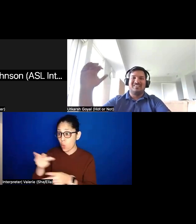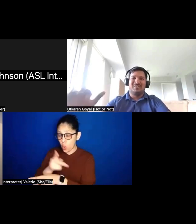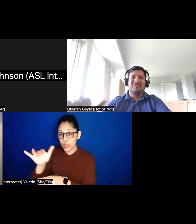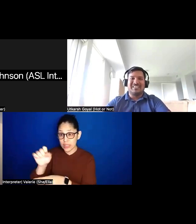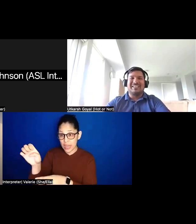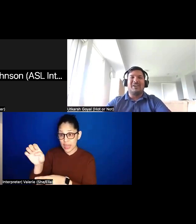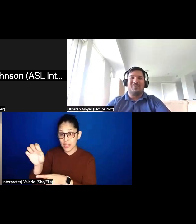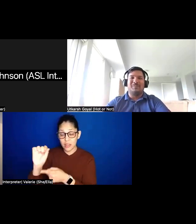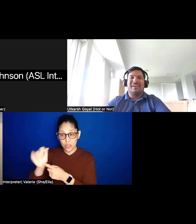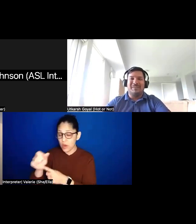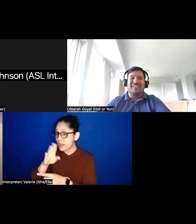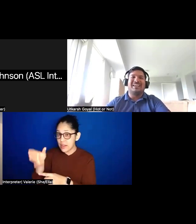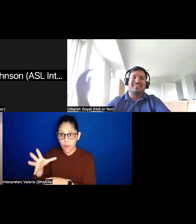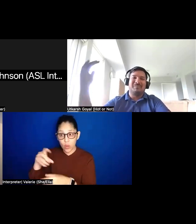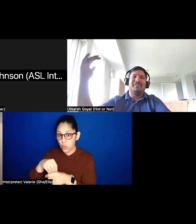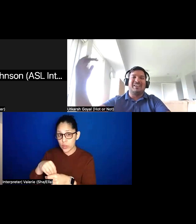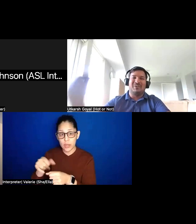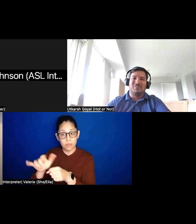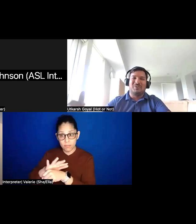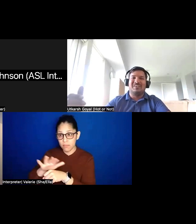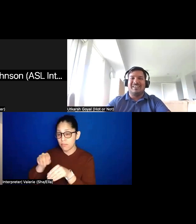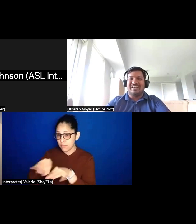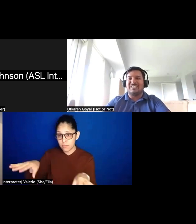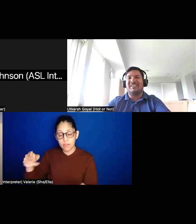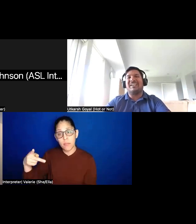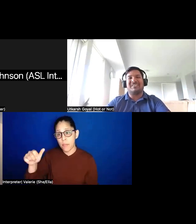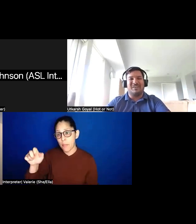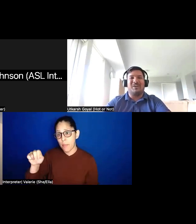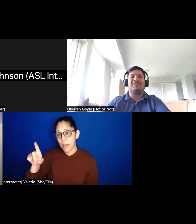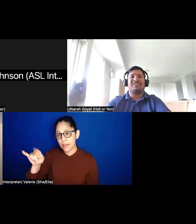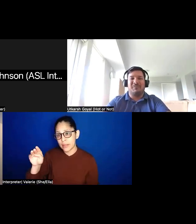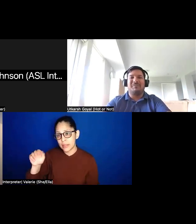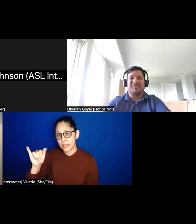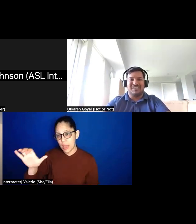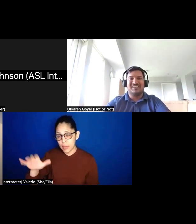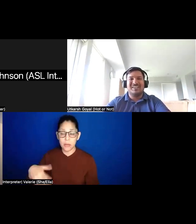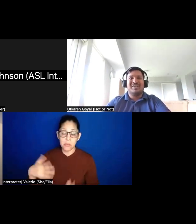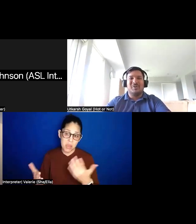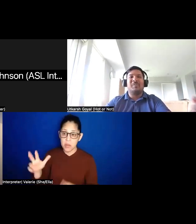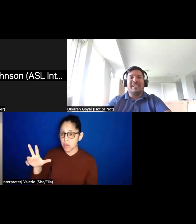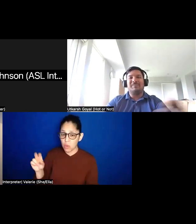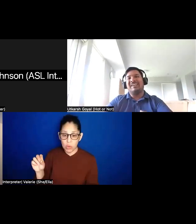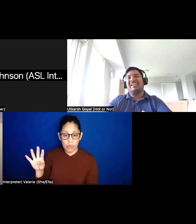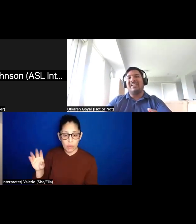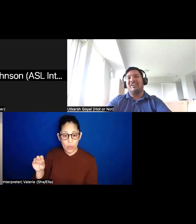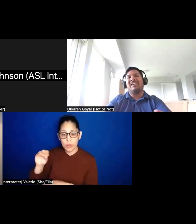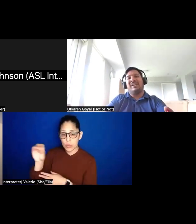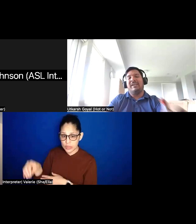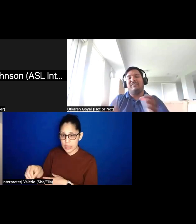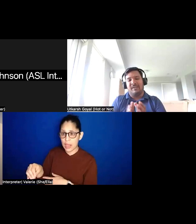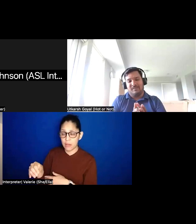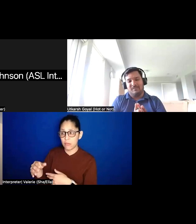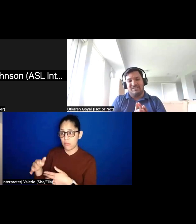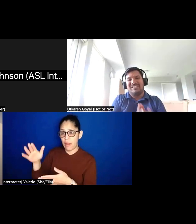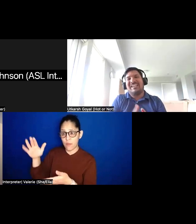There were, you know, worst case scenario would mean that maybe the revenue would decrease by 30%, 40%, 50%. Nobody expected that there will